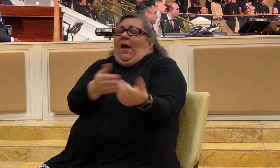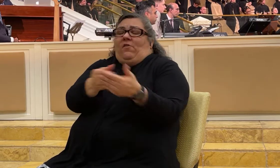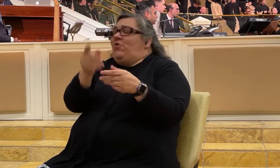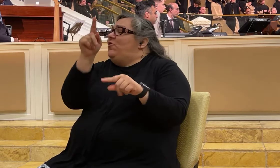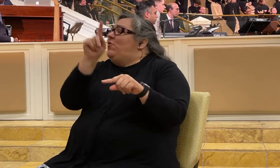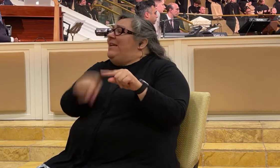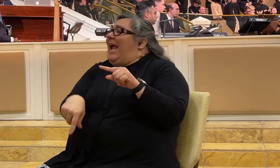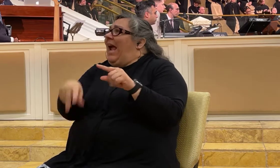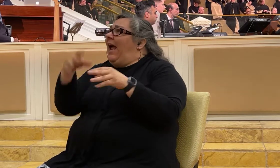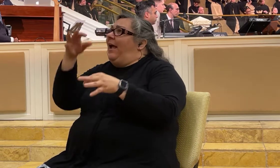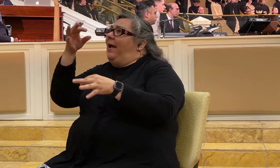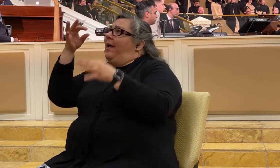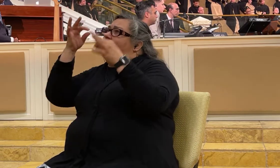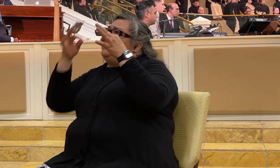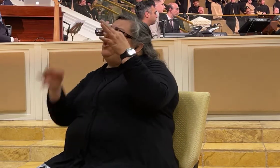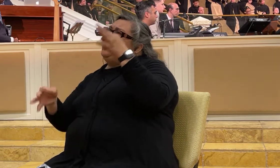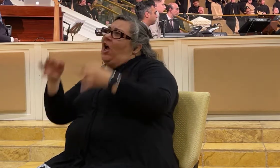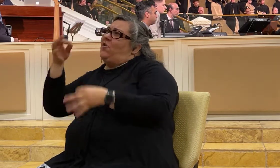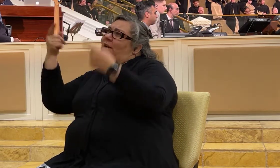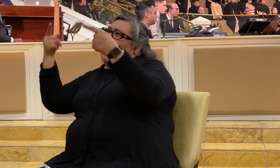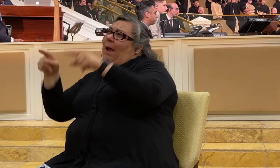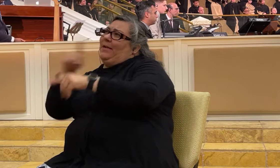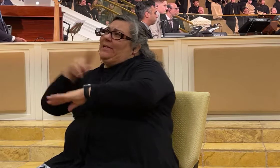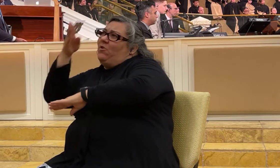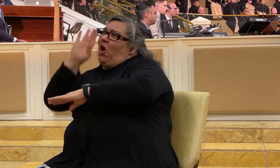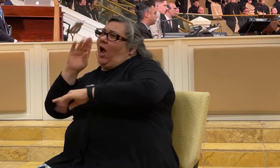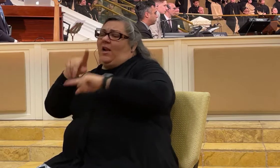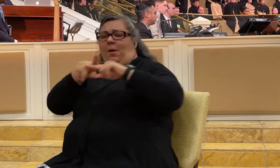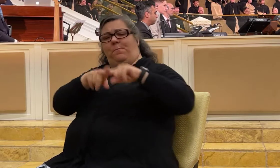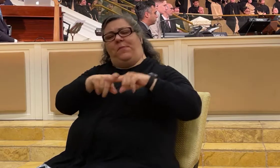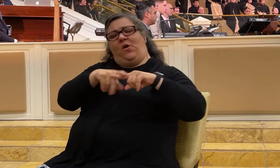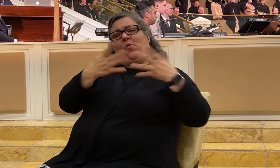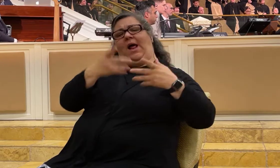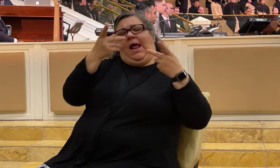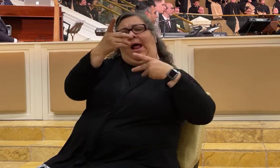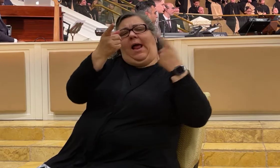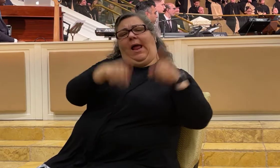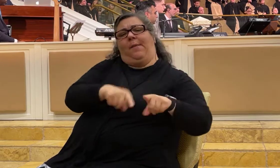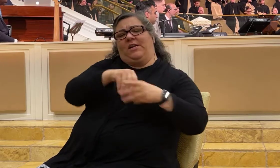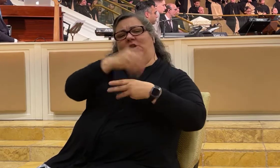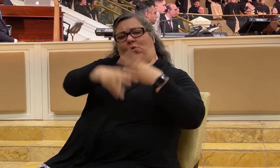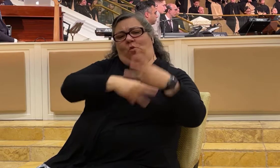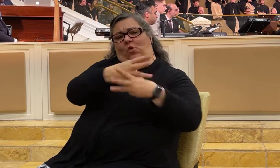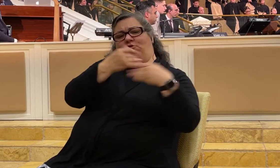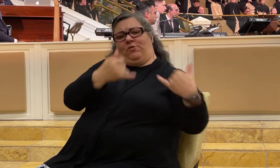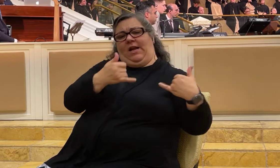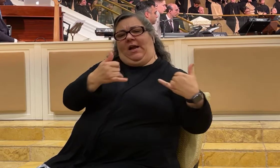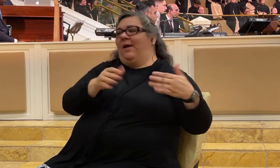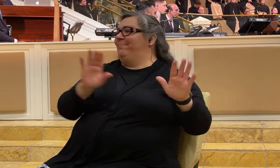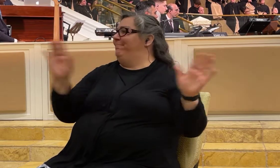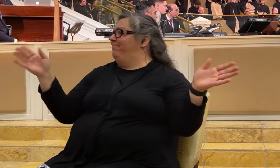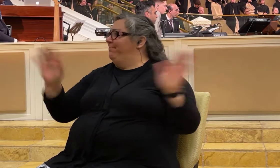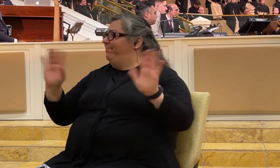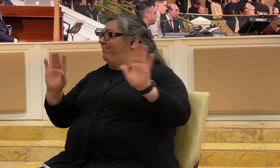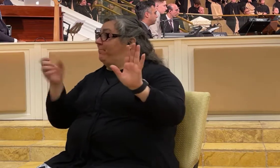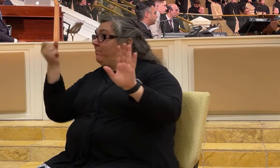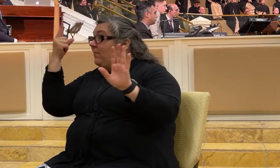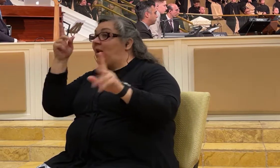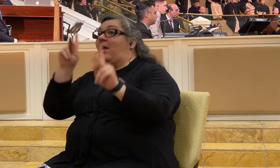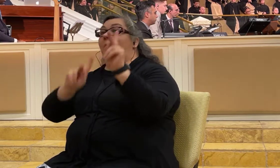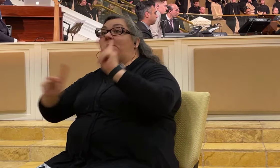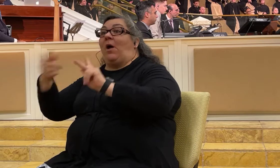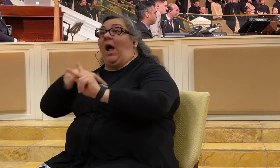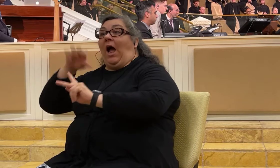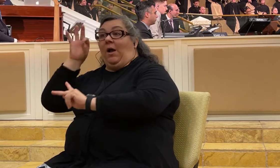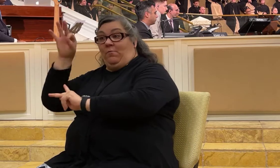You can't judge what's going to happen to the kingdom of God by what's happening to society. The truth of the matter is, of the people